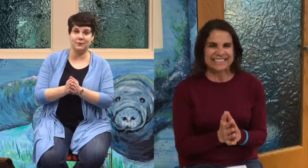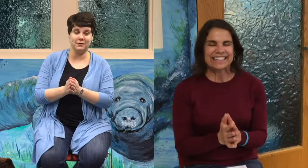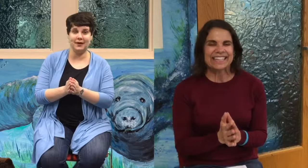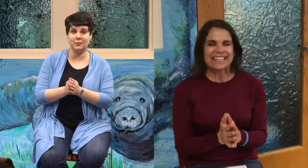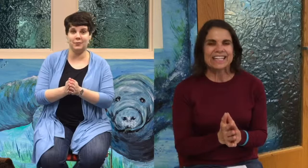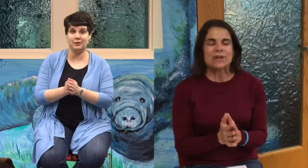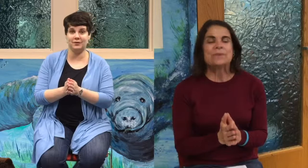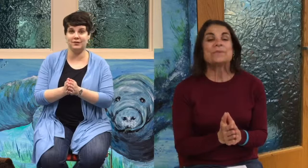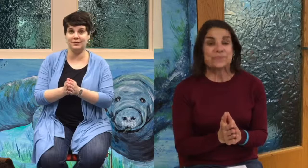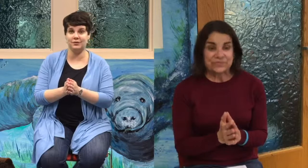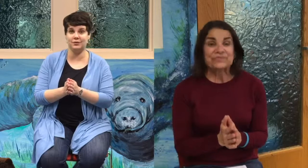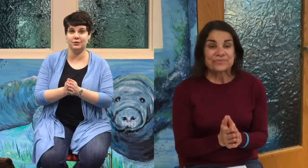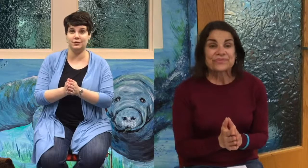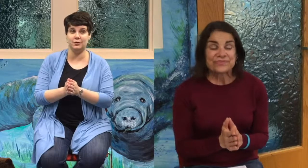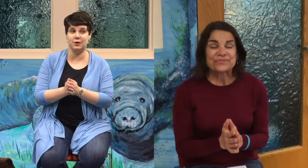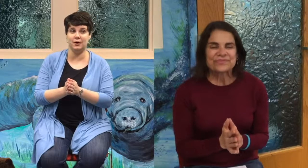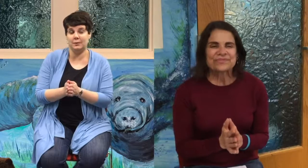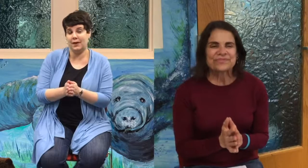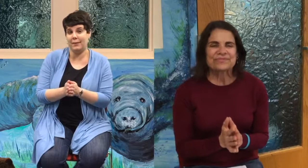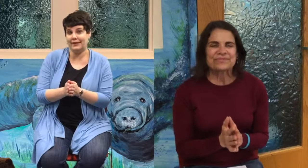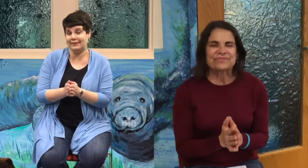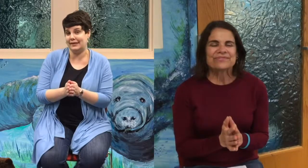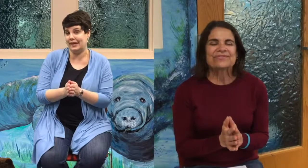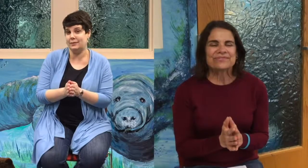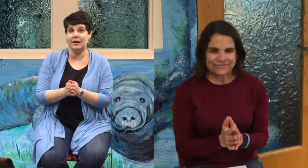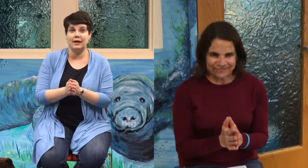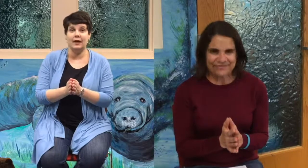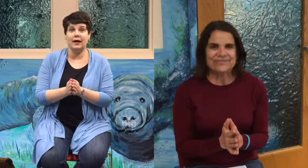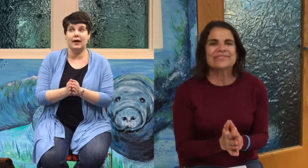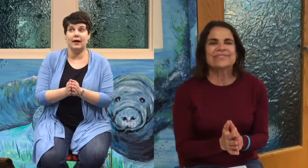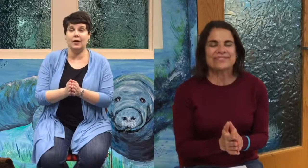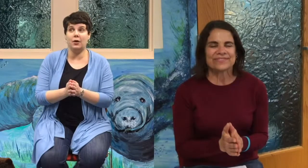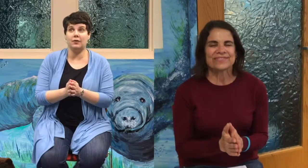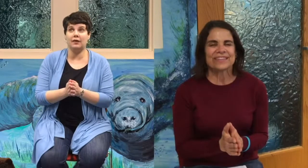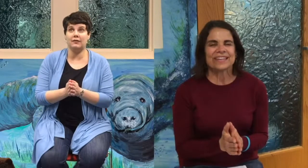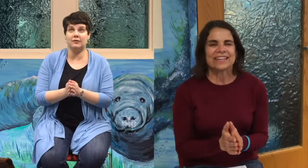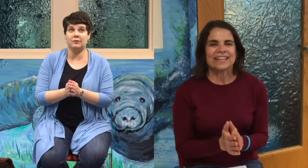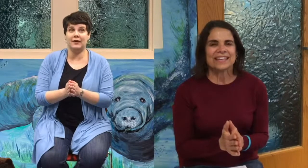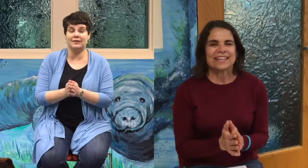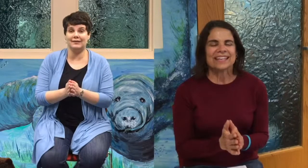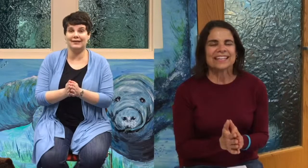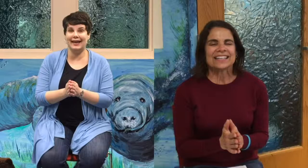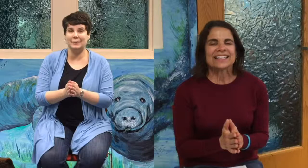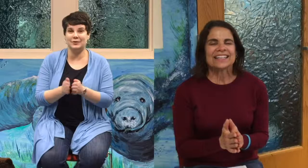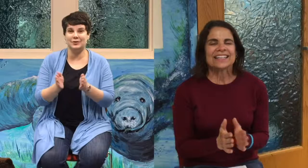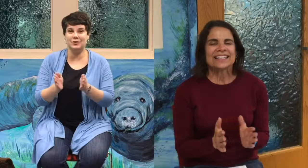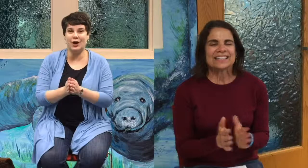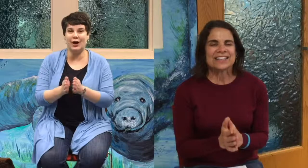don't have a brother or sister, you could do a pet's name. Mm-hmm. So let's clap